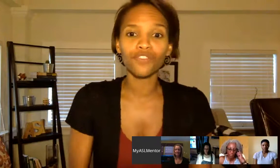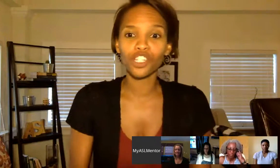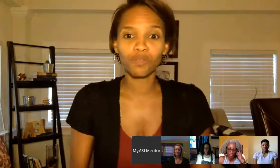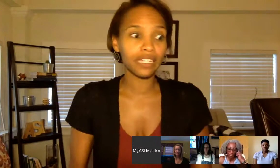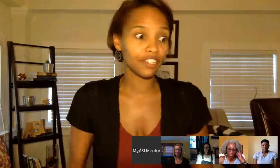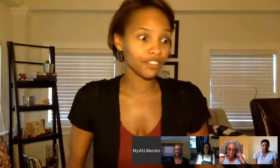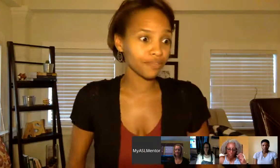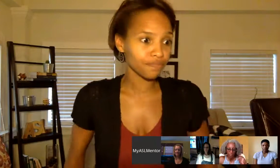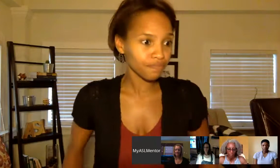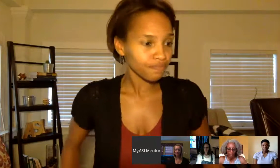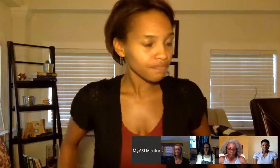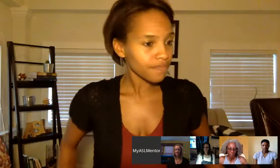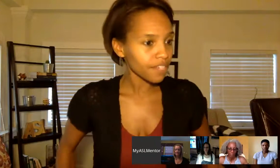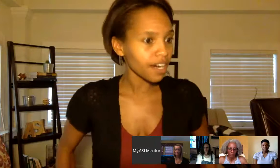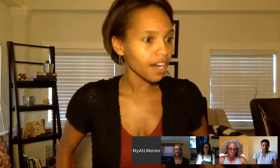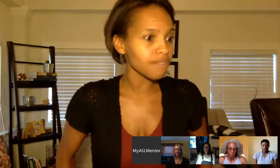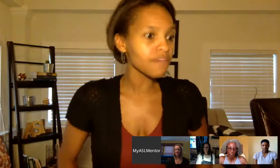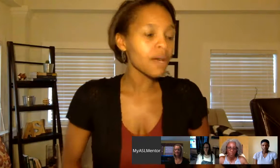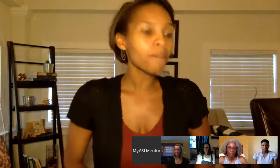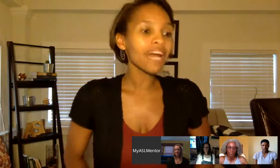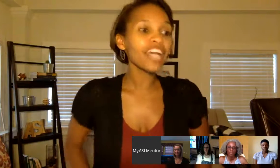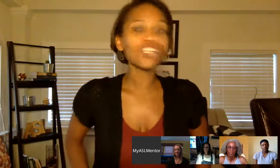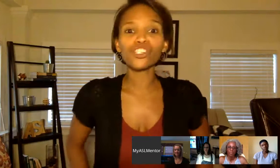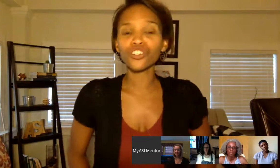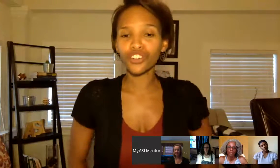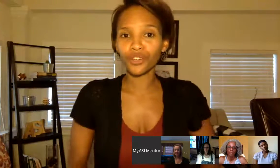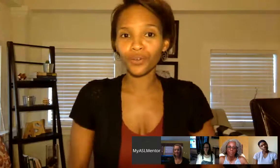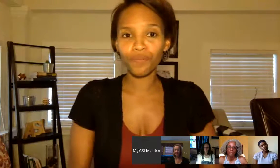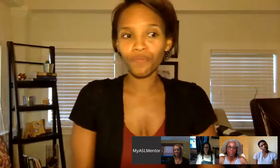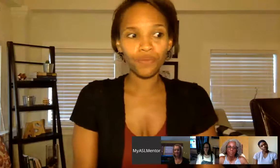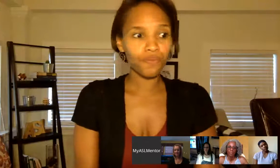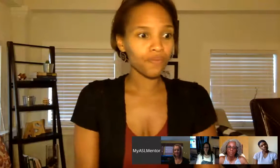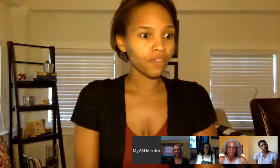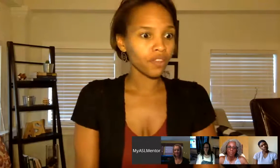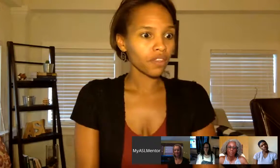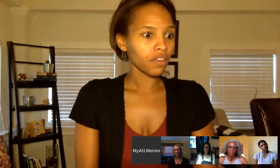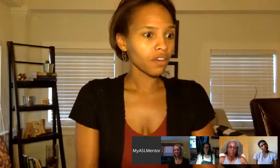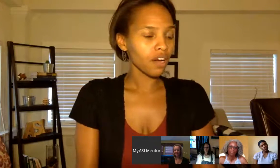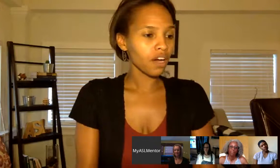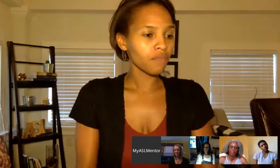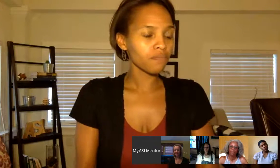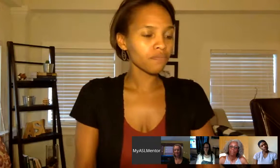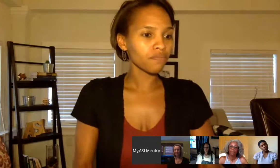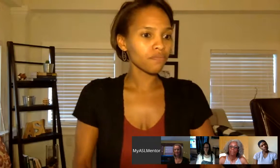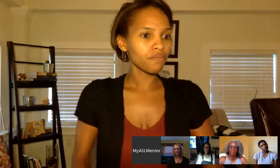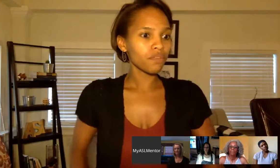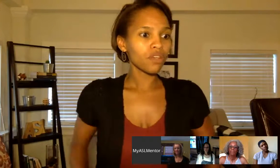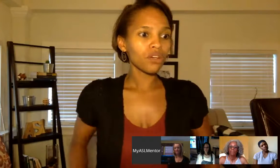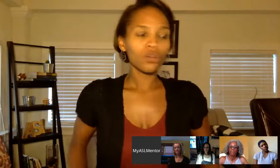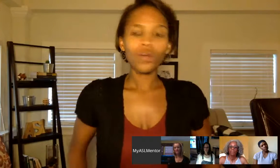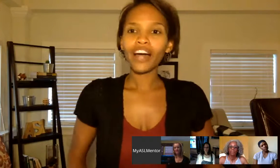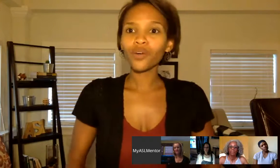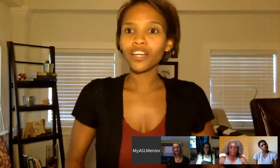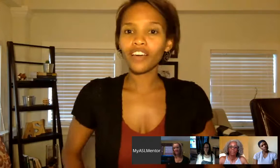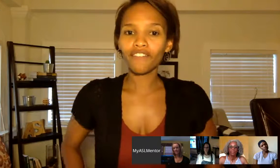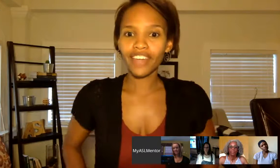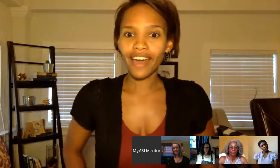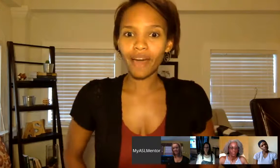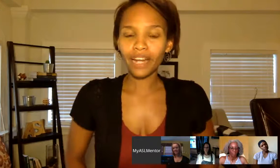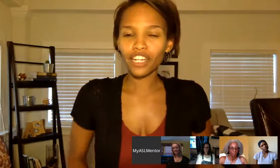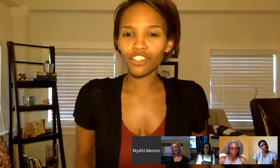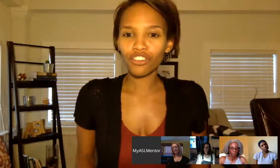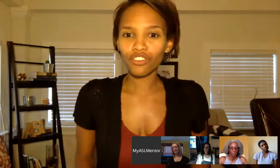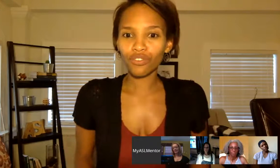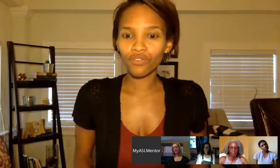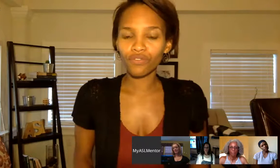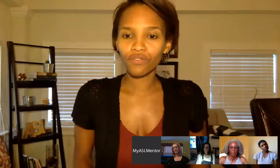this freshman year. But I assure you. How do you want to convey that?